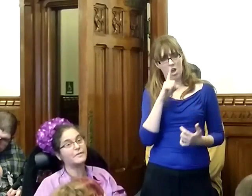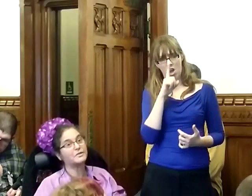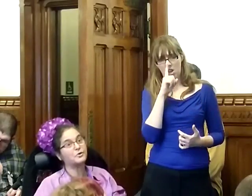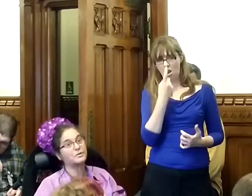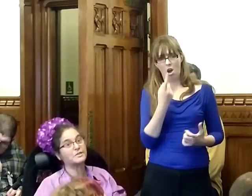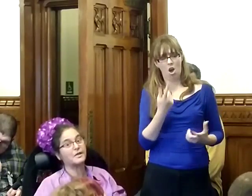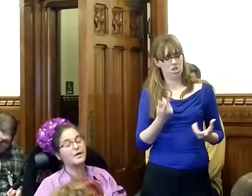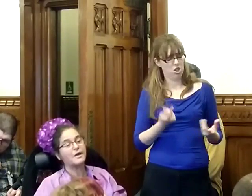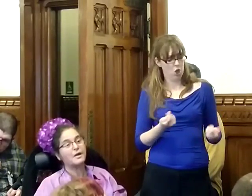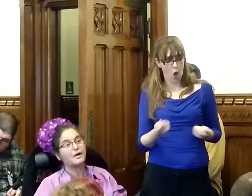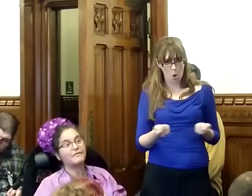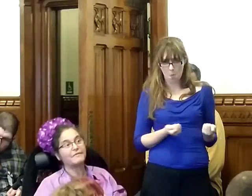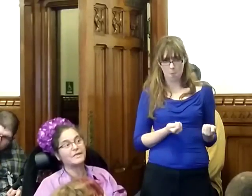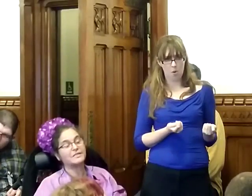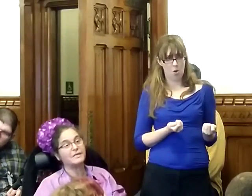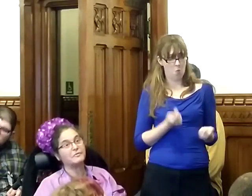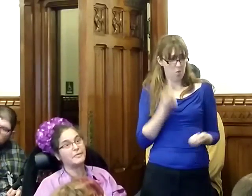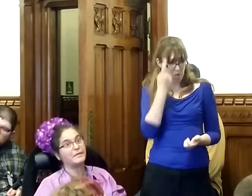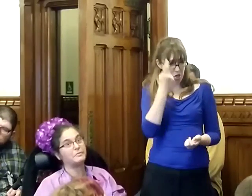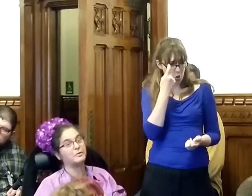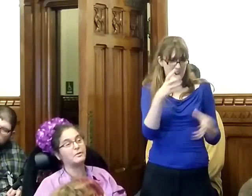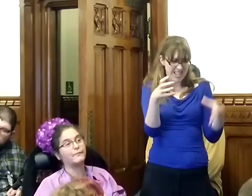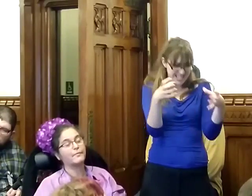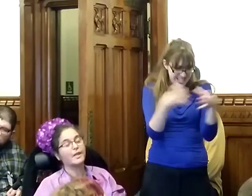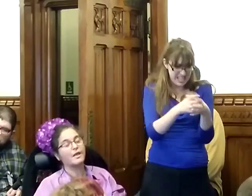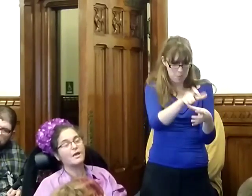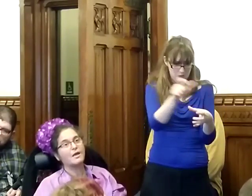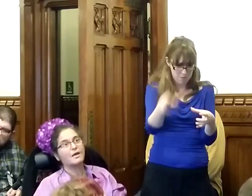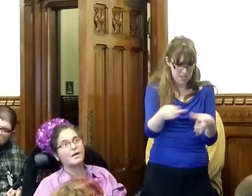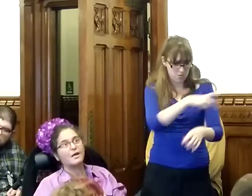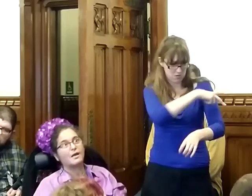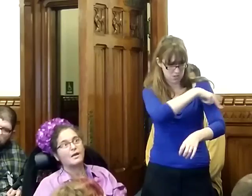bear the thought of having a team of people